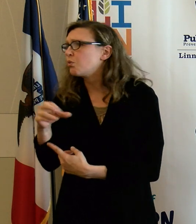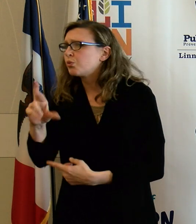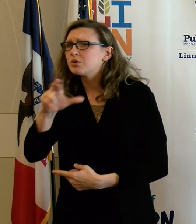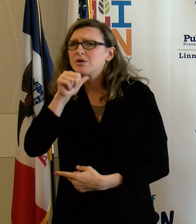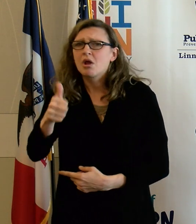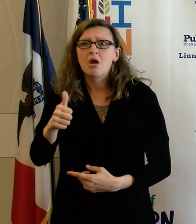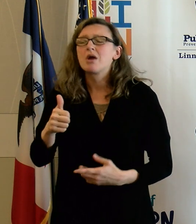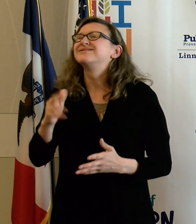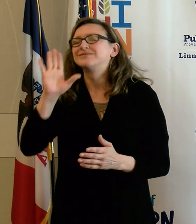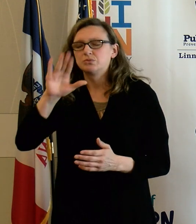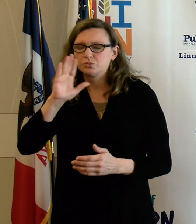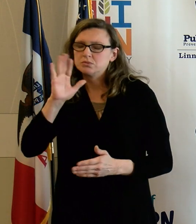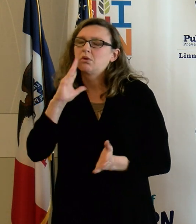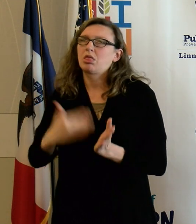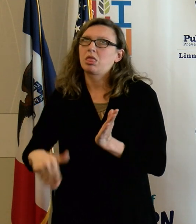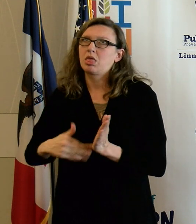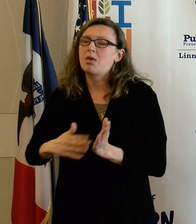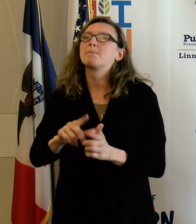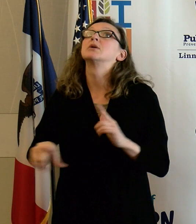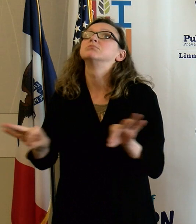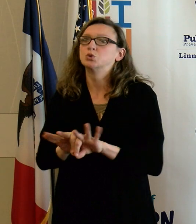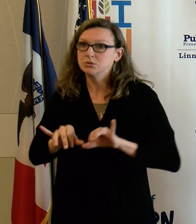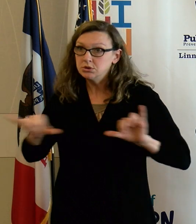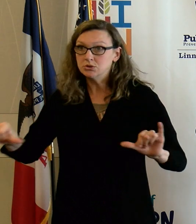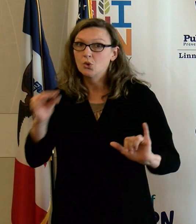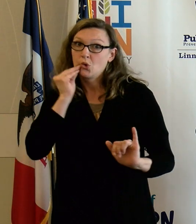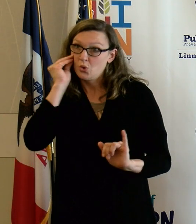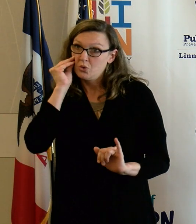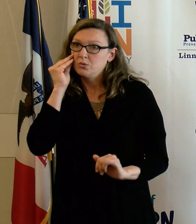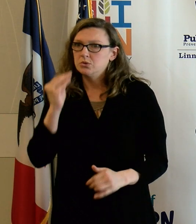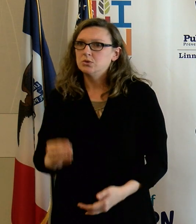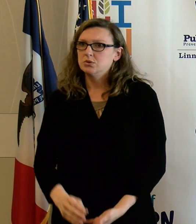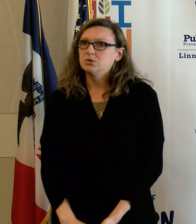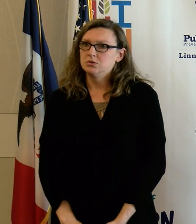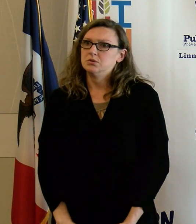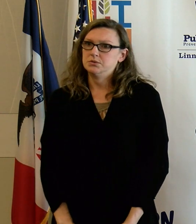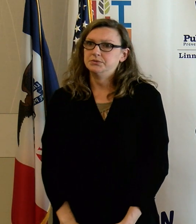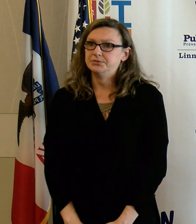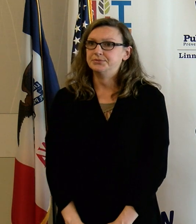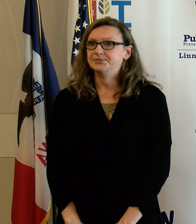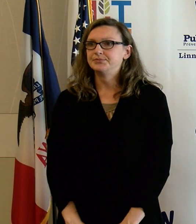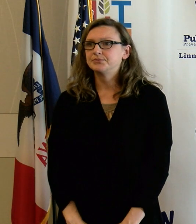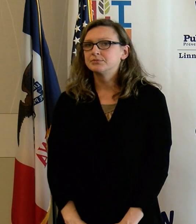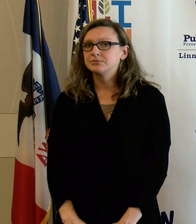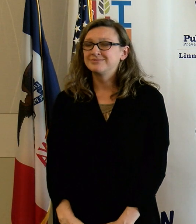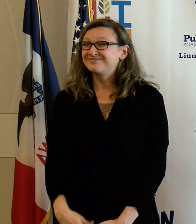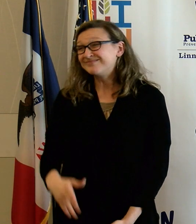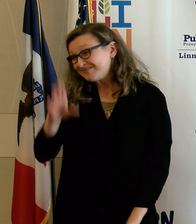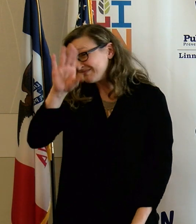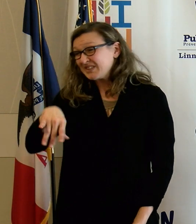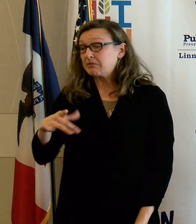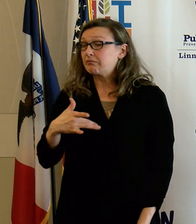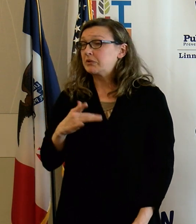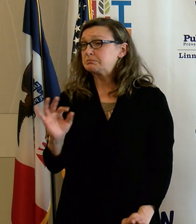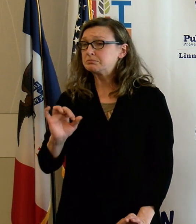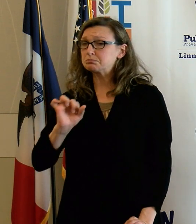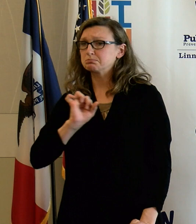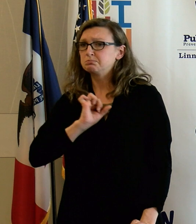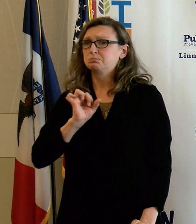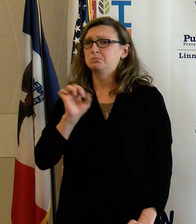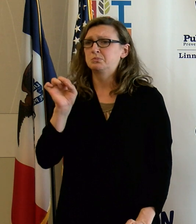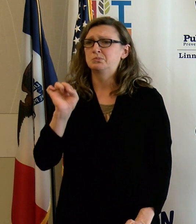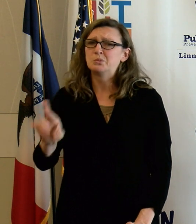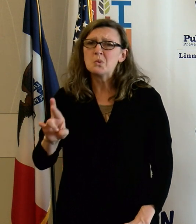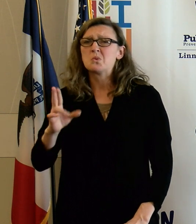repeat myself. No matter how mild your illness is, stay home. Do not go to